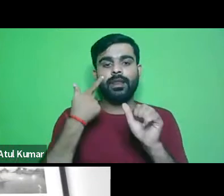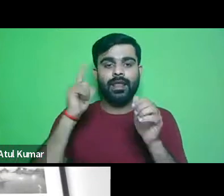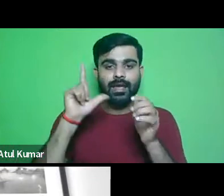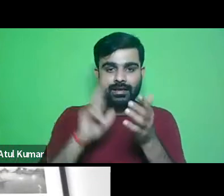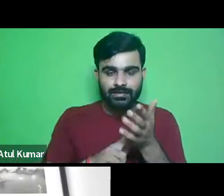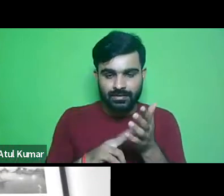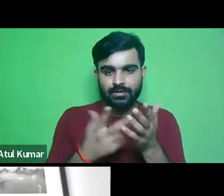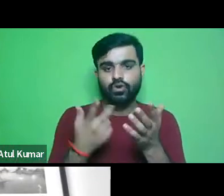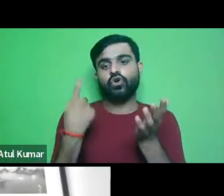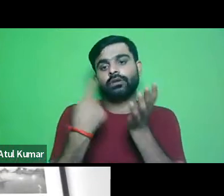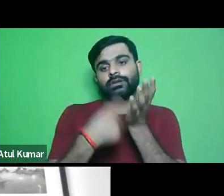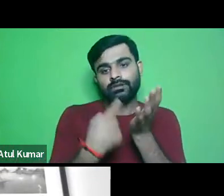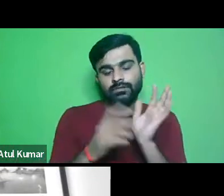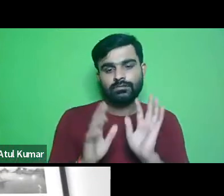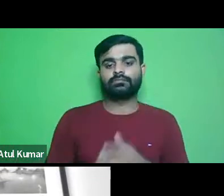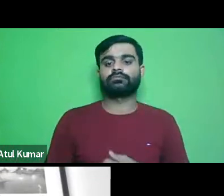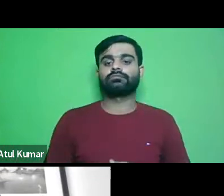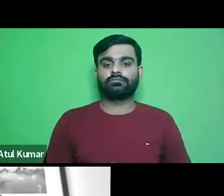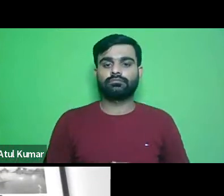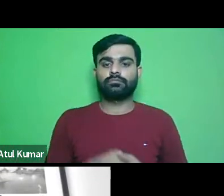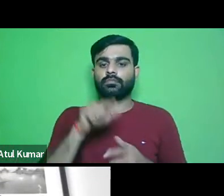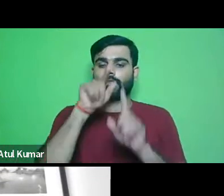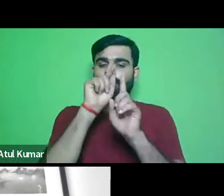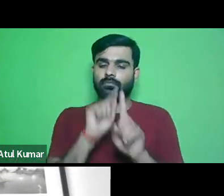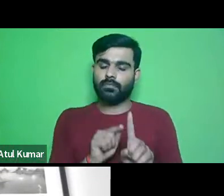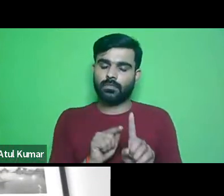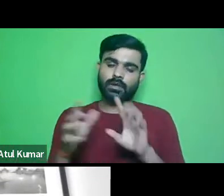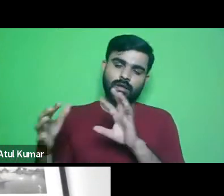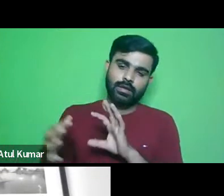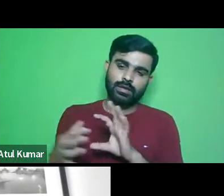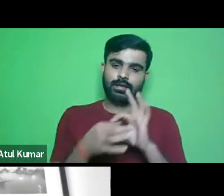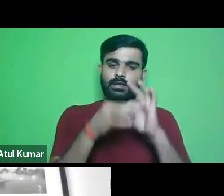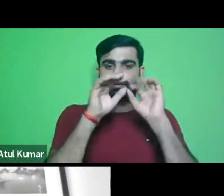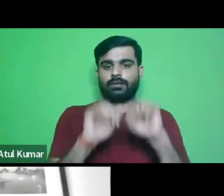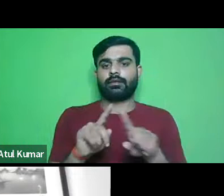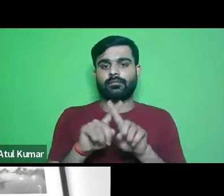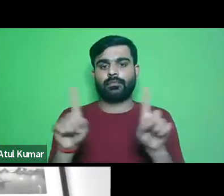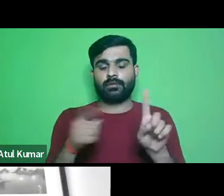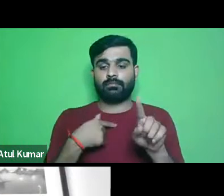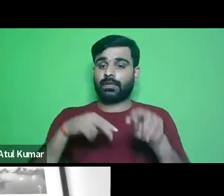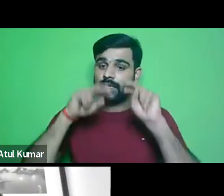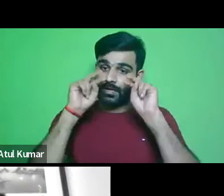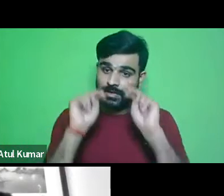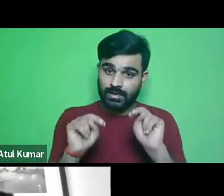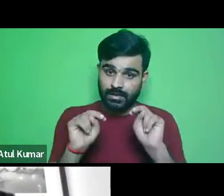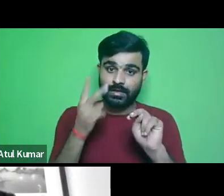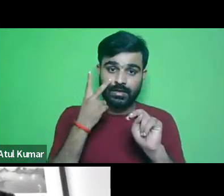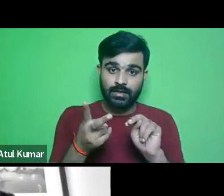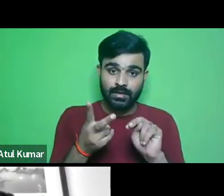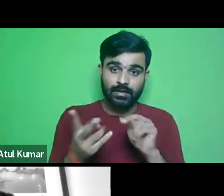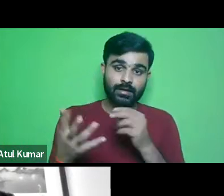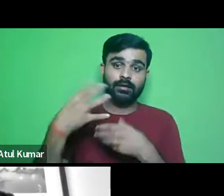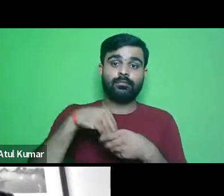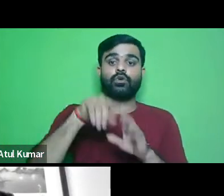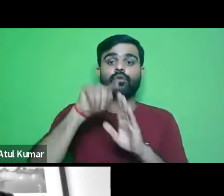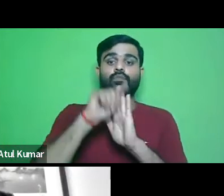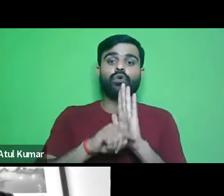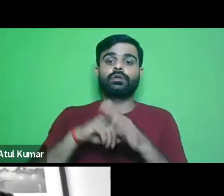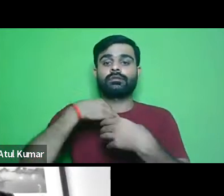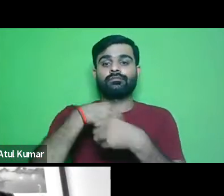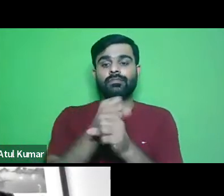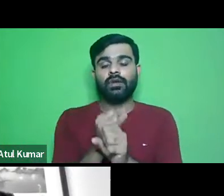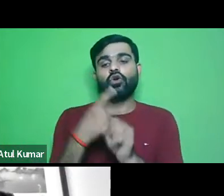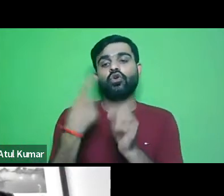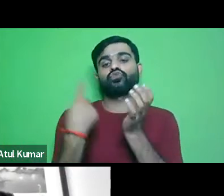today. And so, and this might be a hackneyed point, but we need to equip policymakers and regulators with